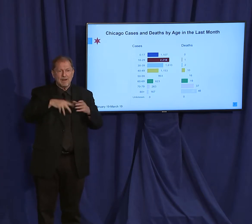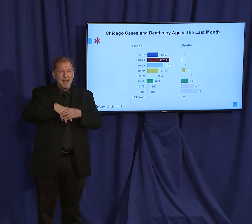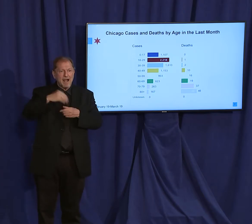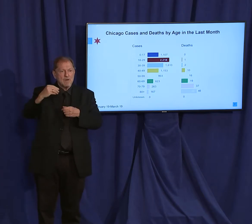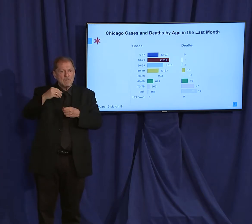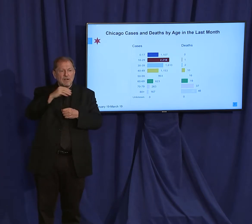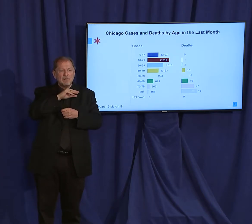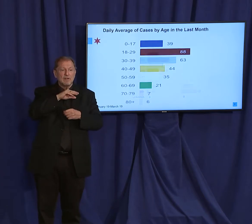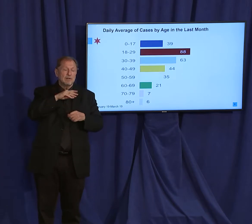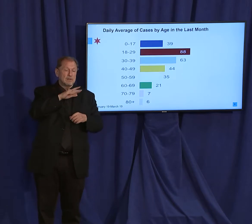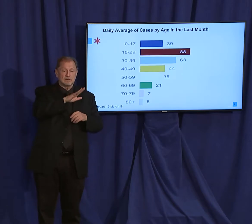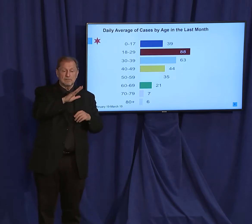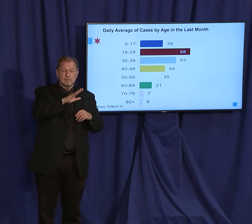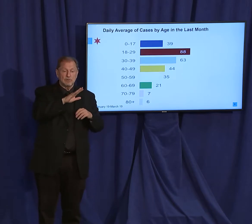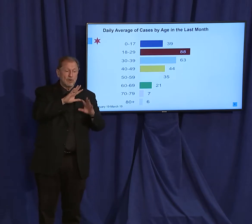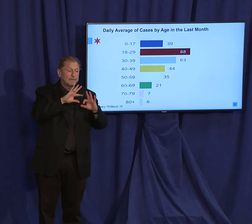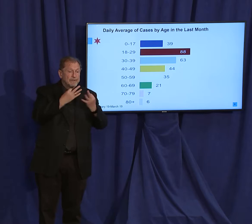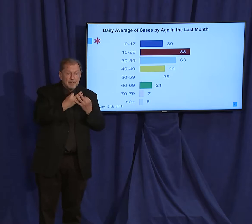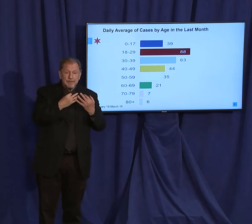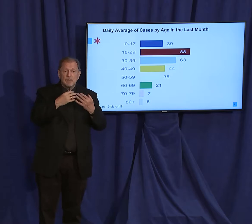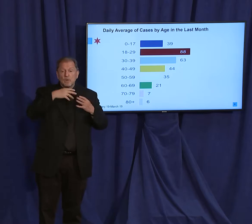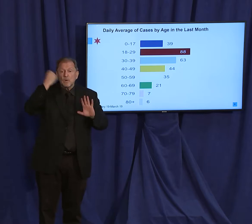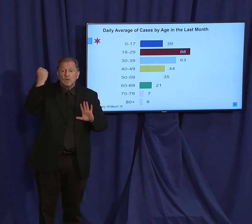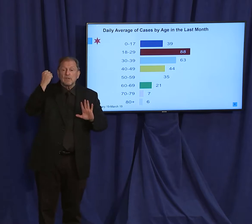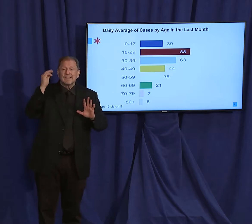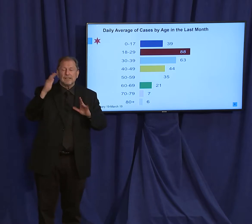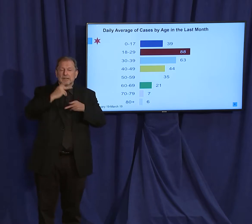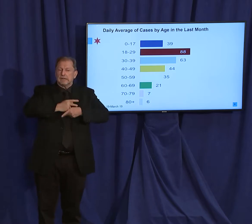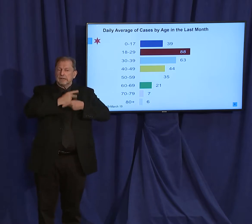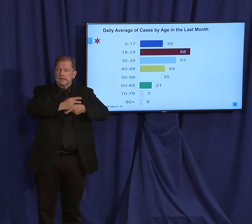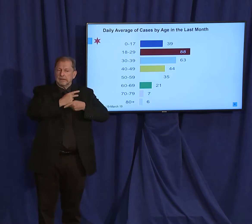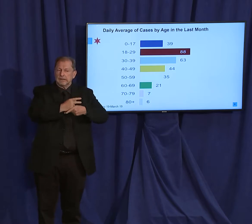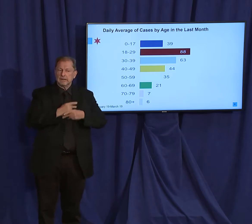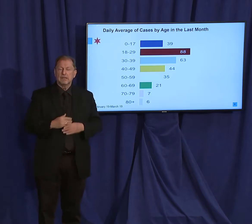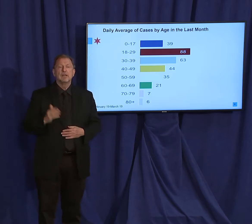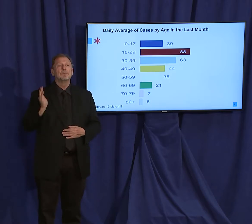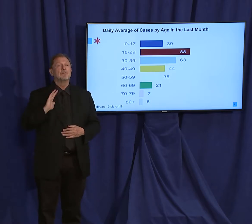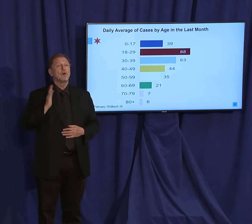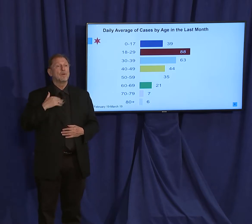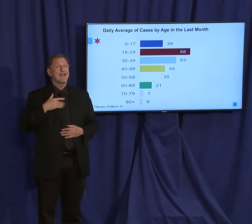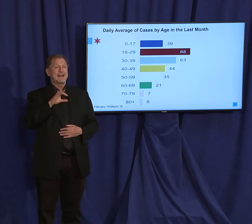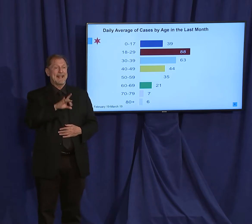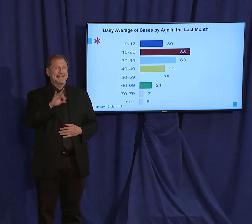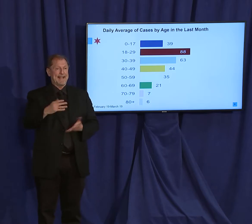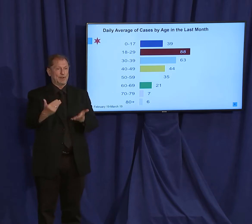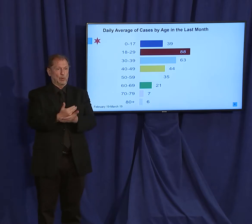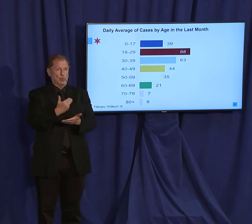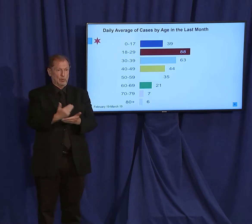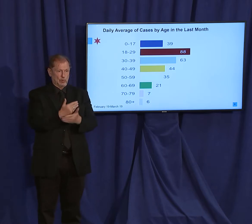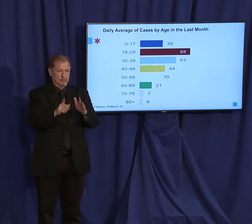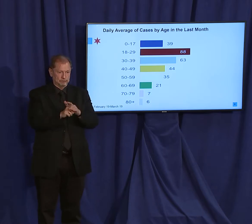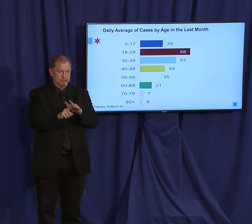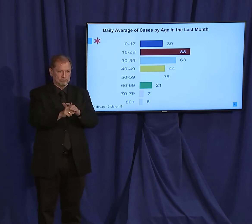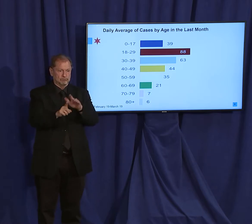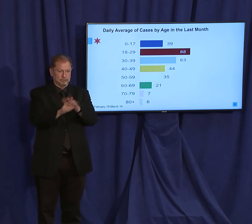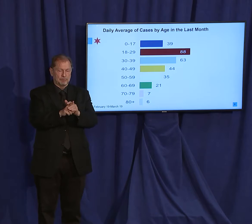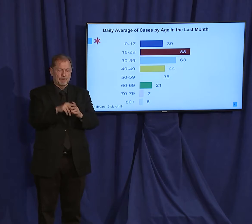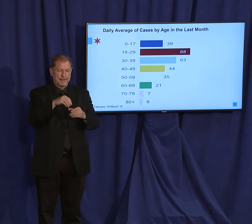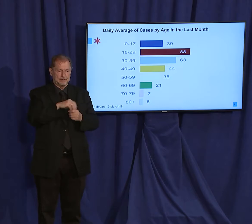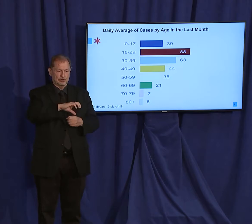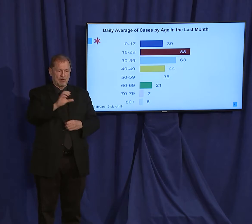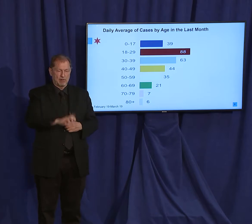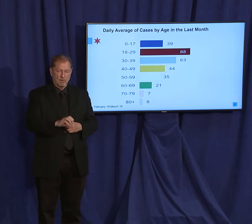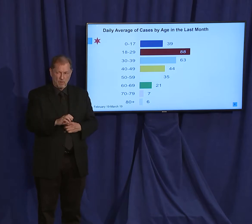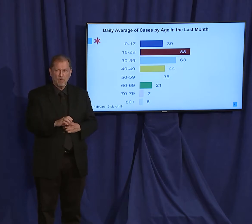or anybody with an underlying condition. We were averaging more than 88 new cases every day just here in Chicago among those